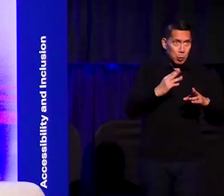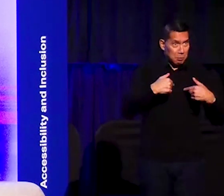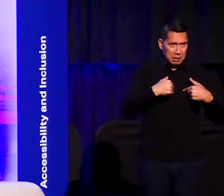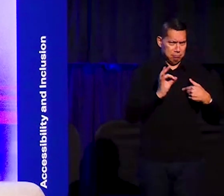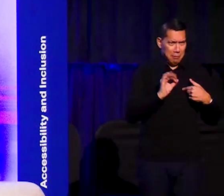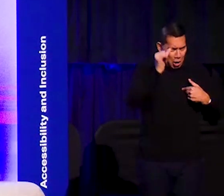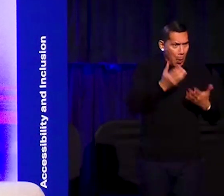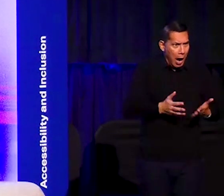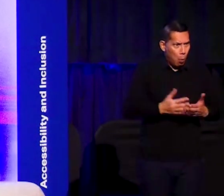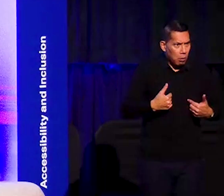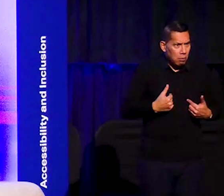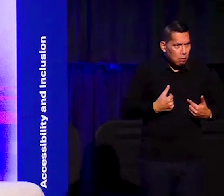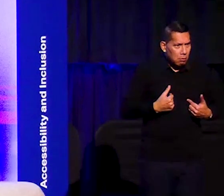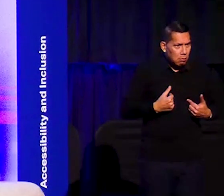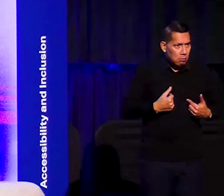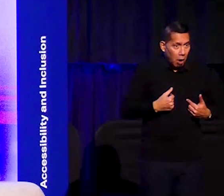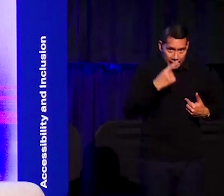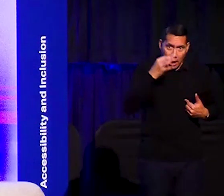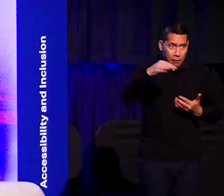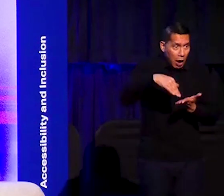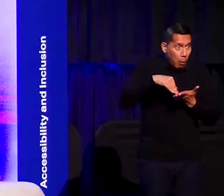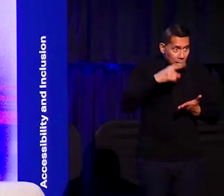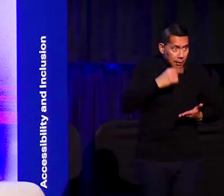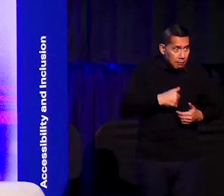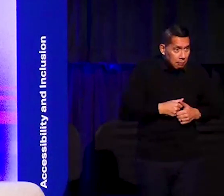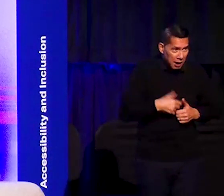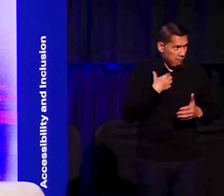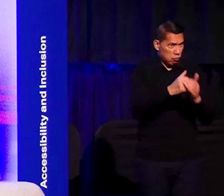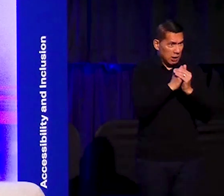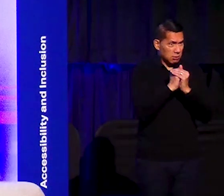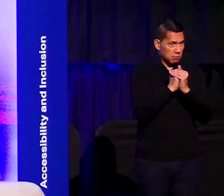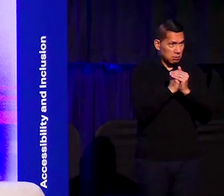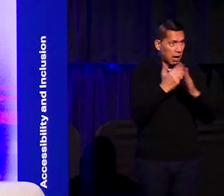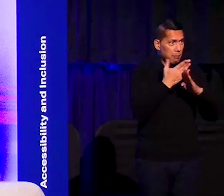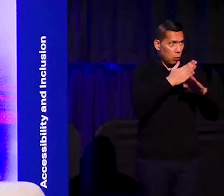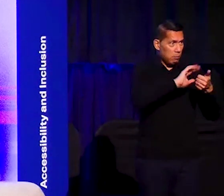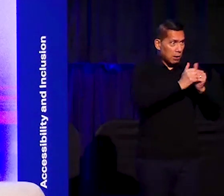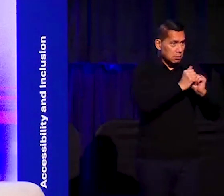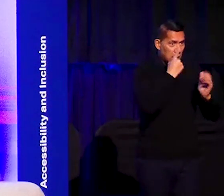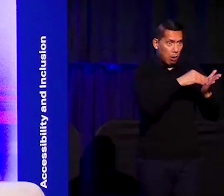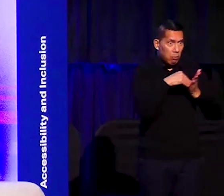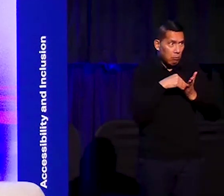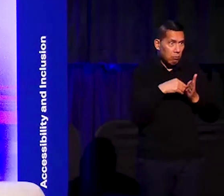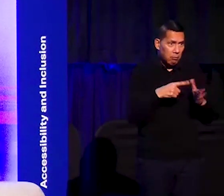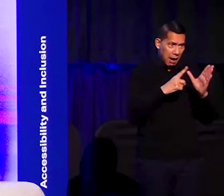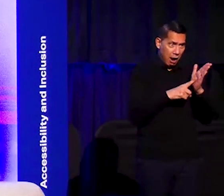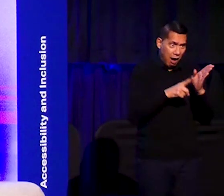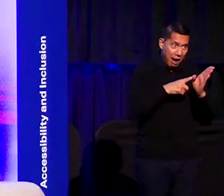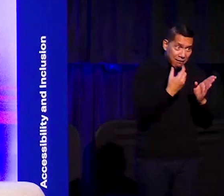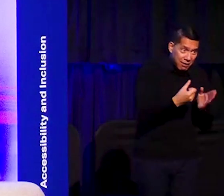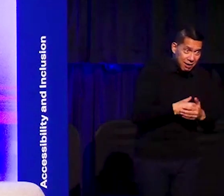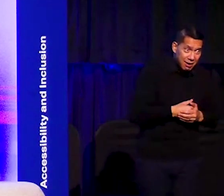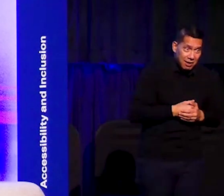to do this. I do have help. I do have tools. I've got friends and allies in this area. Let's make